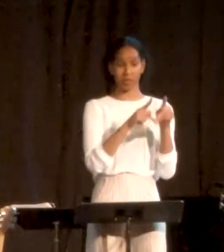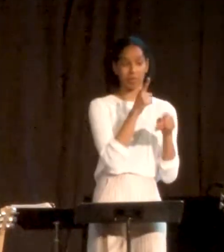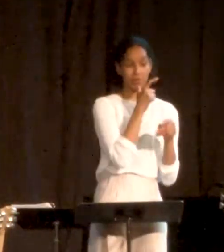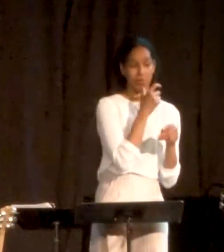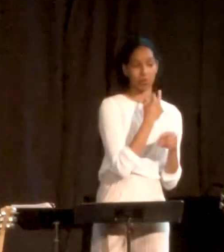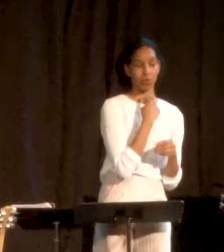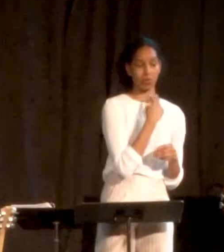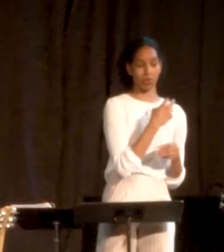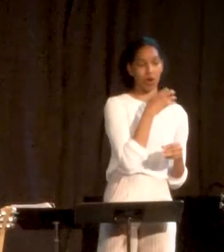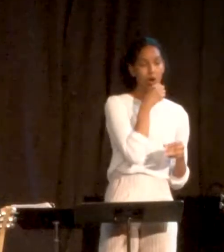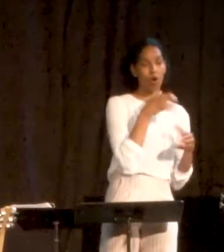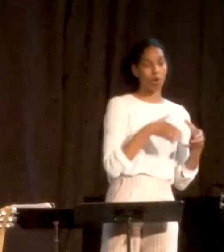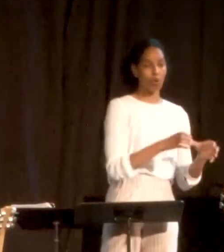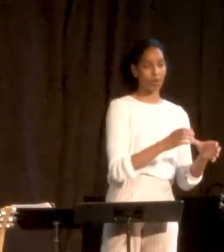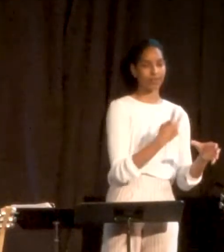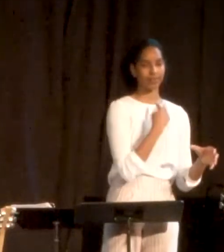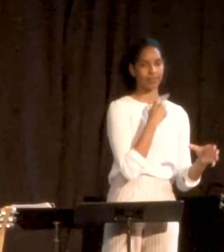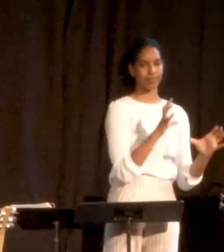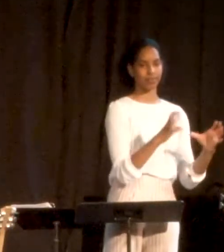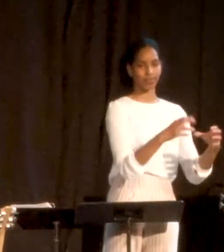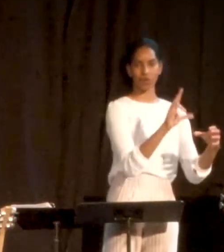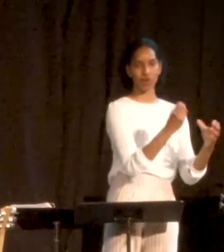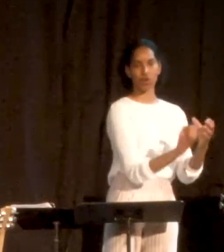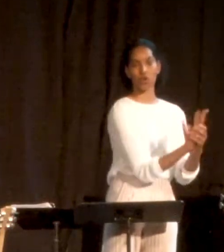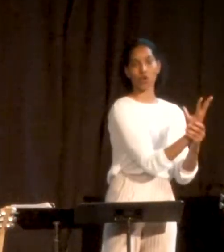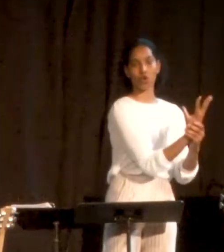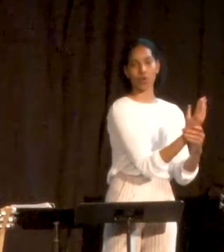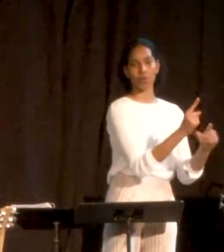to the newcomers.